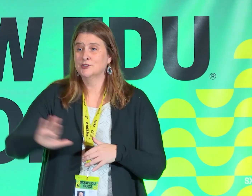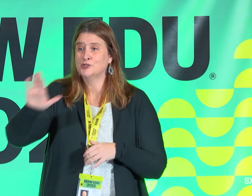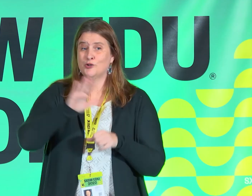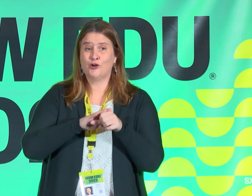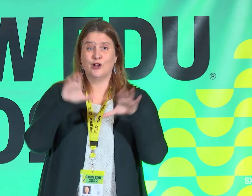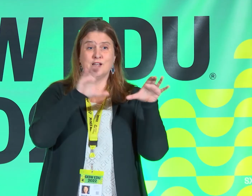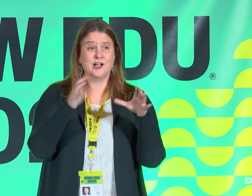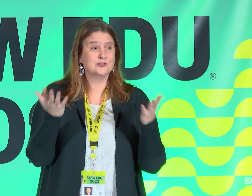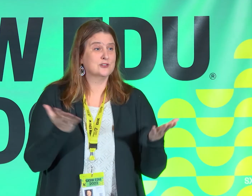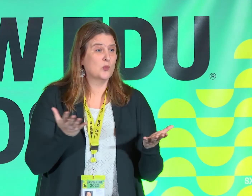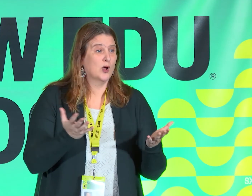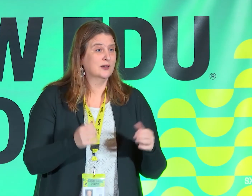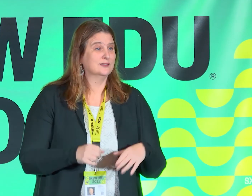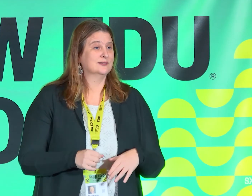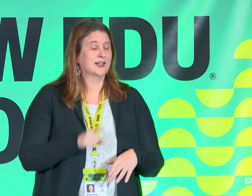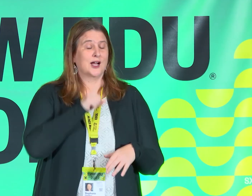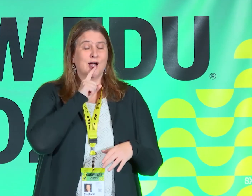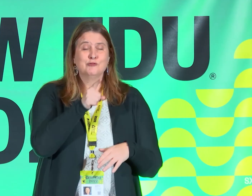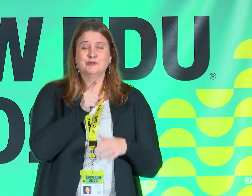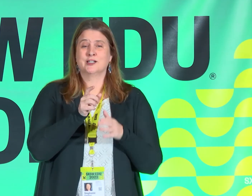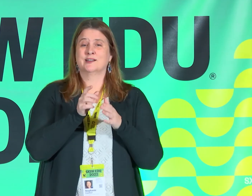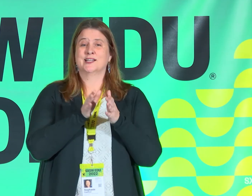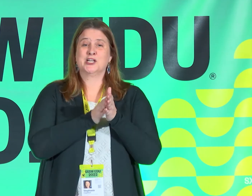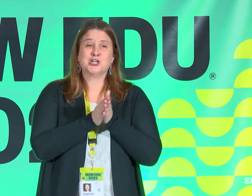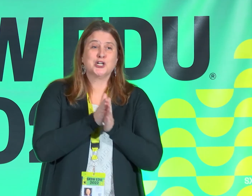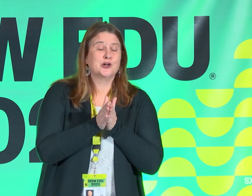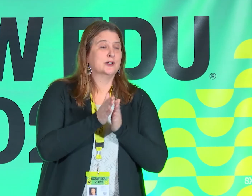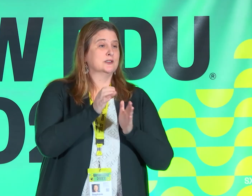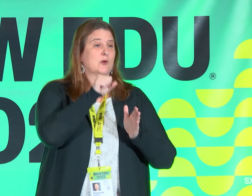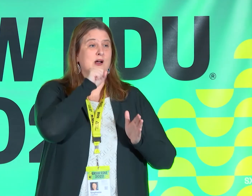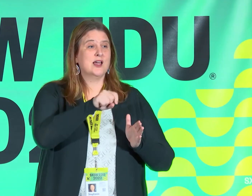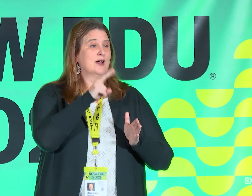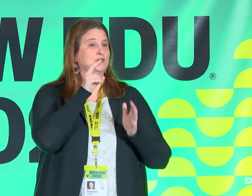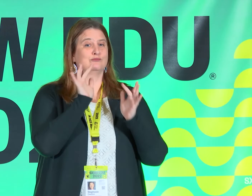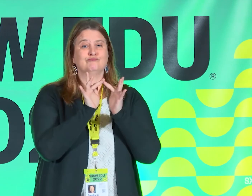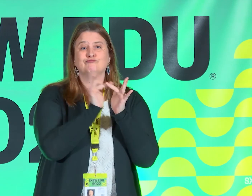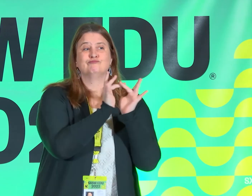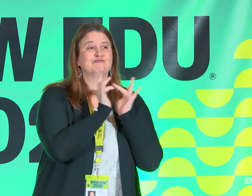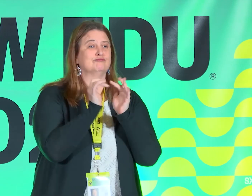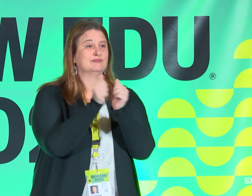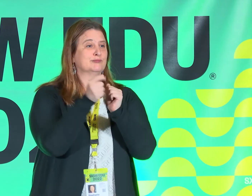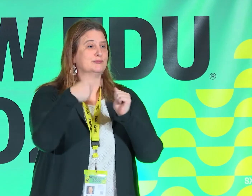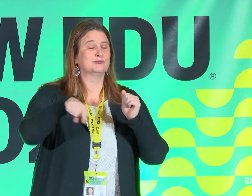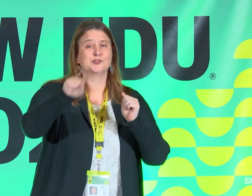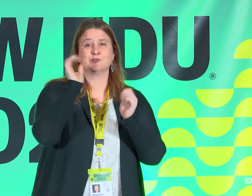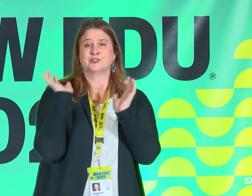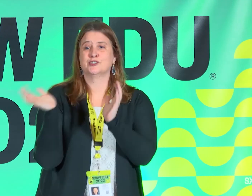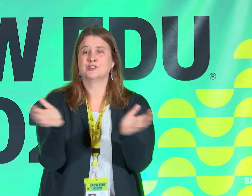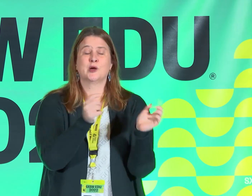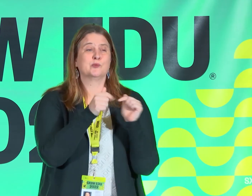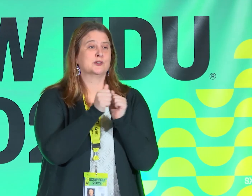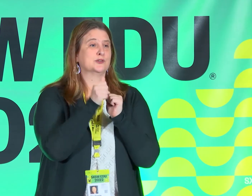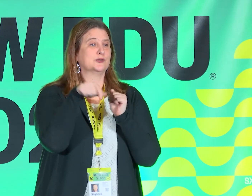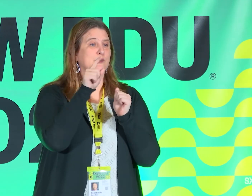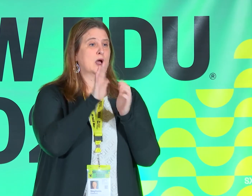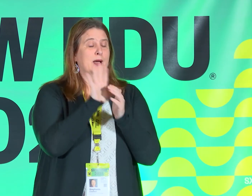own personal call to action. So what is your call to action? I really encourage each of you, and I'd love to be in touch with you. Please reach out. I'd love to have an